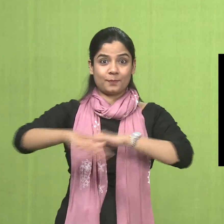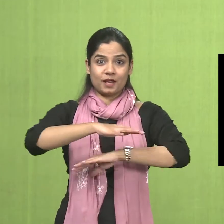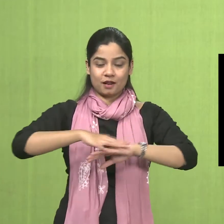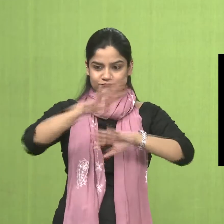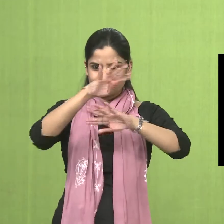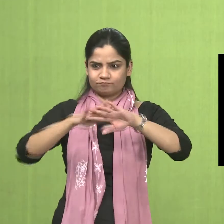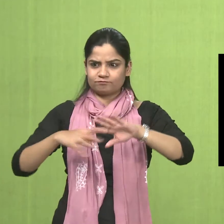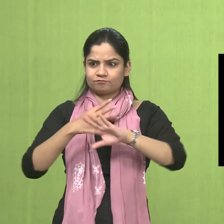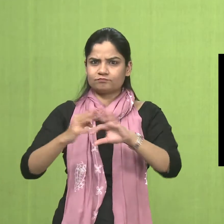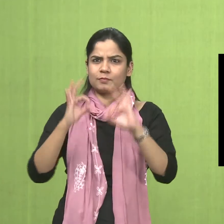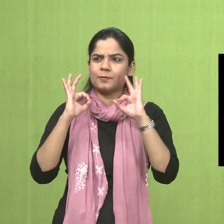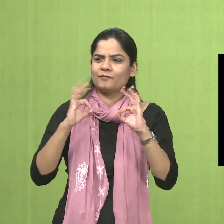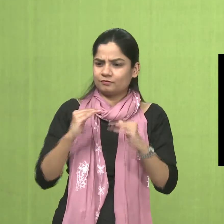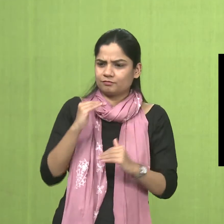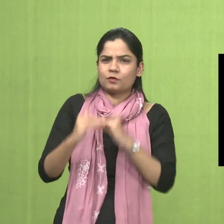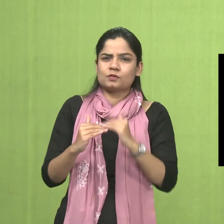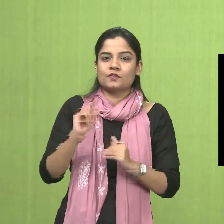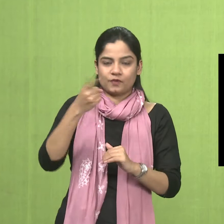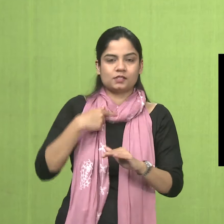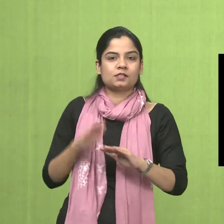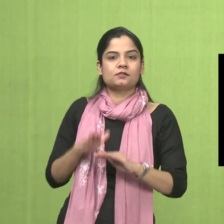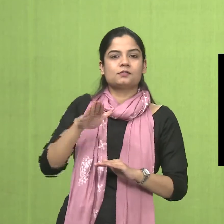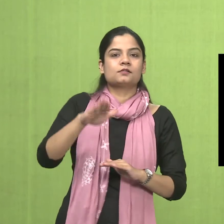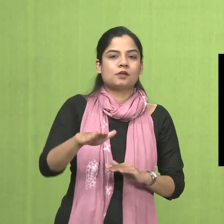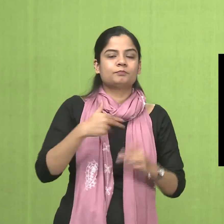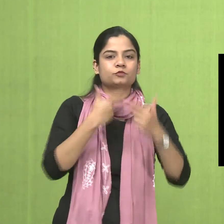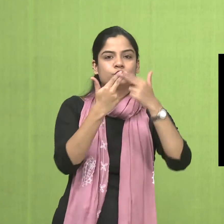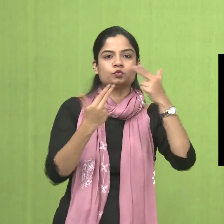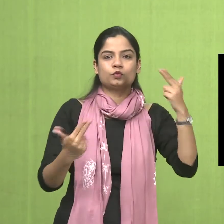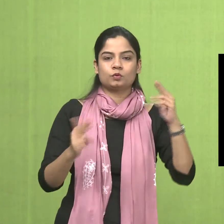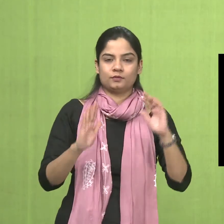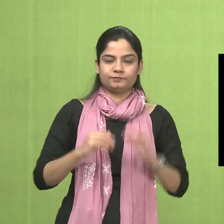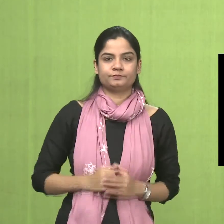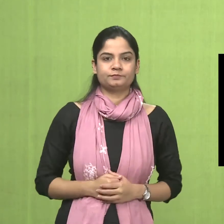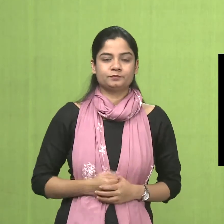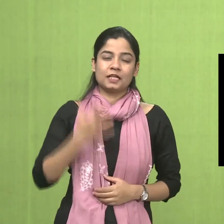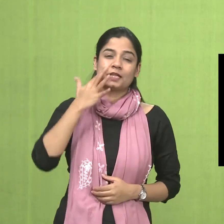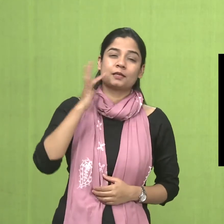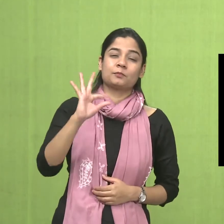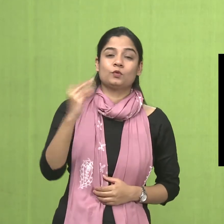The steps that are involved in making a time plan. Let me explain. Step 1.